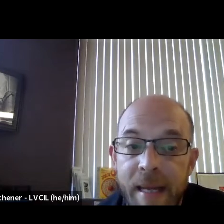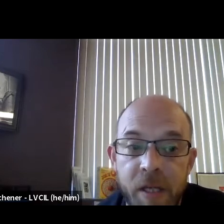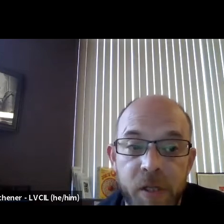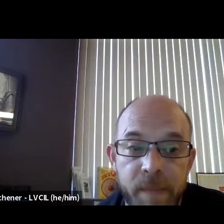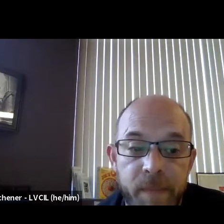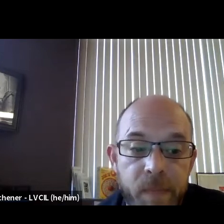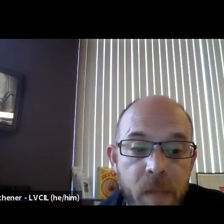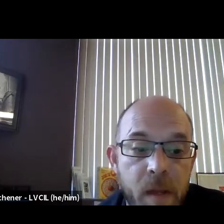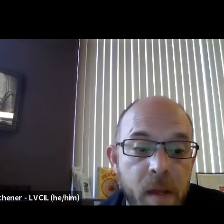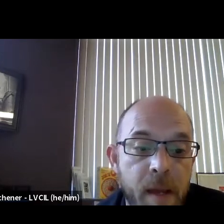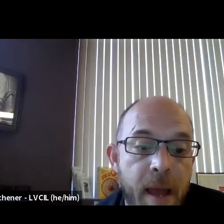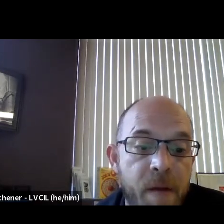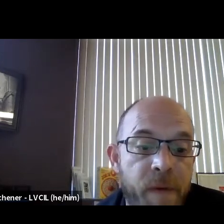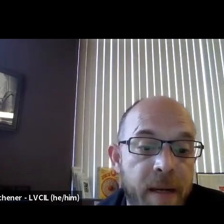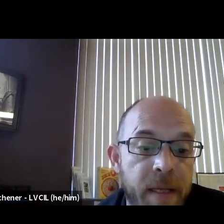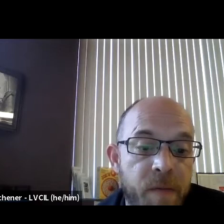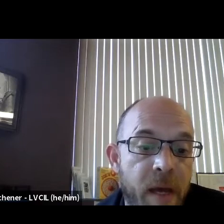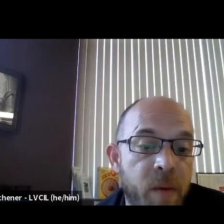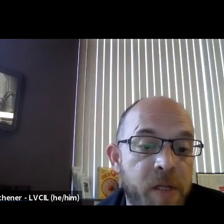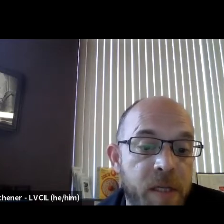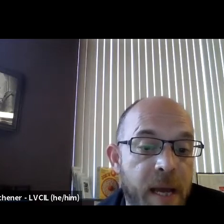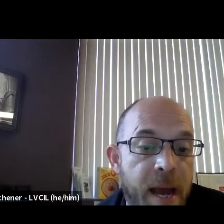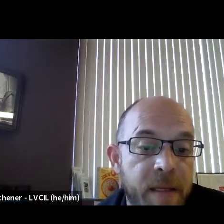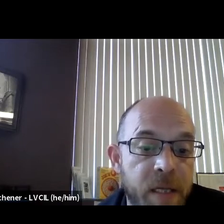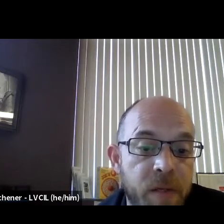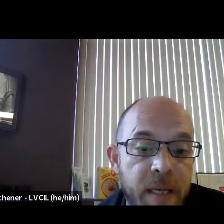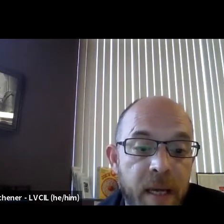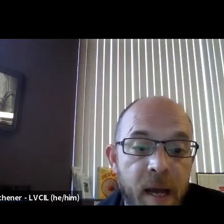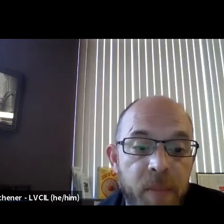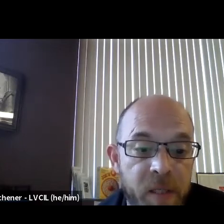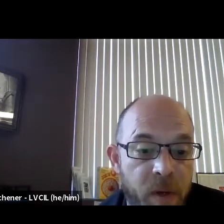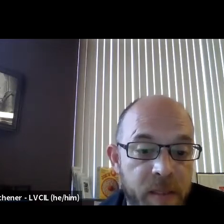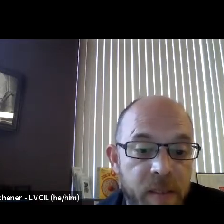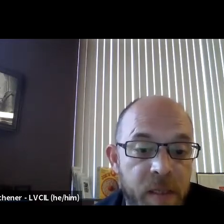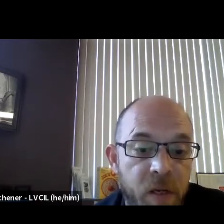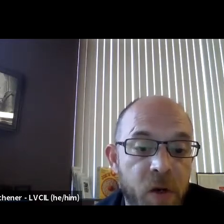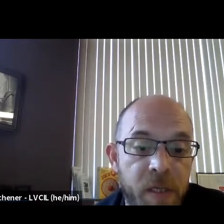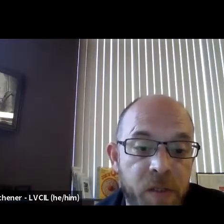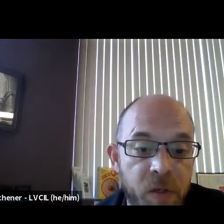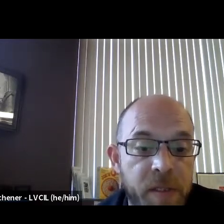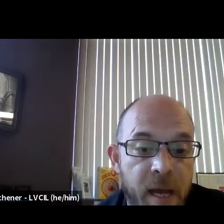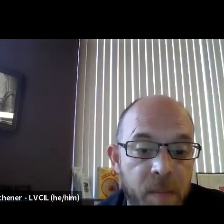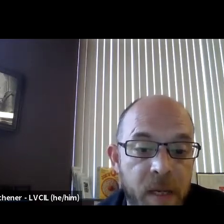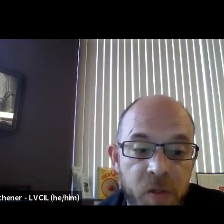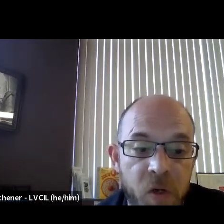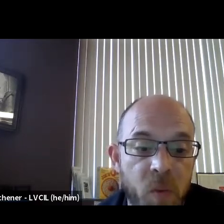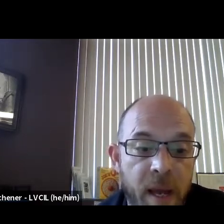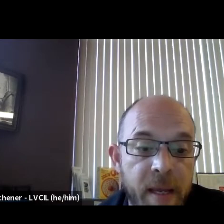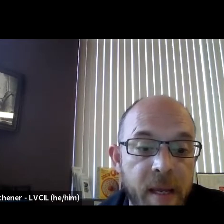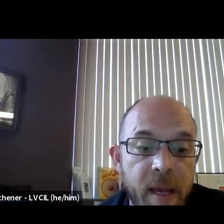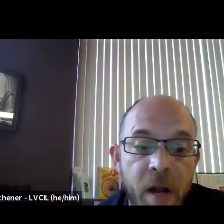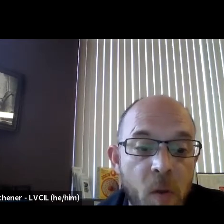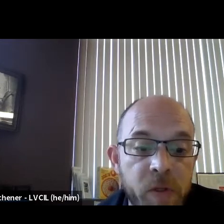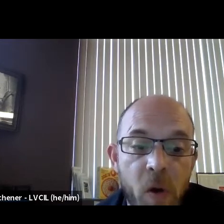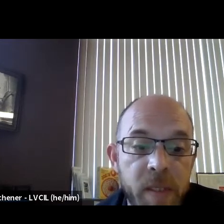avoiding stagnation. And then finally, evaluation is a highly unique and complex process that occurs at a certain time in a certain